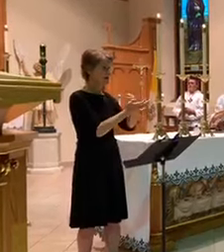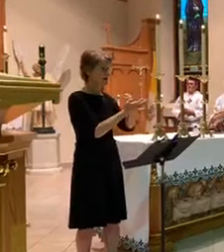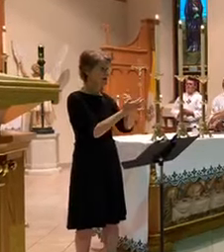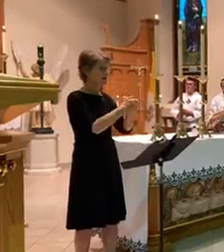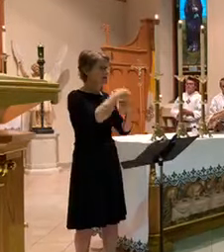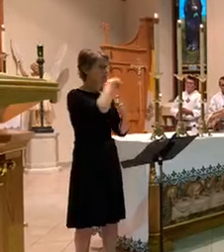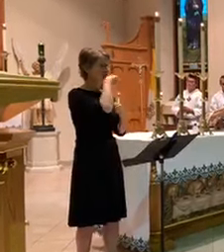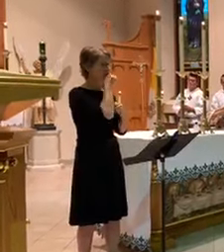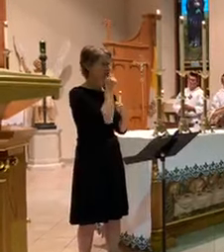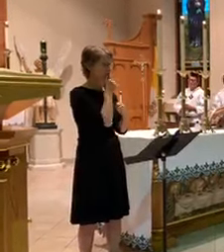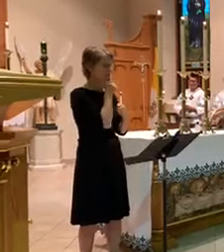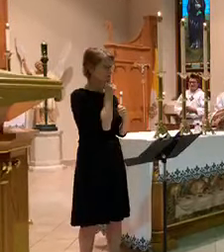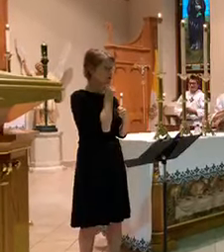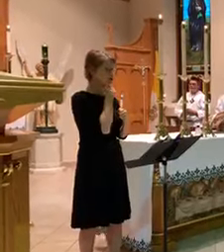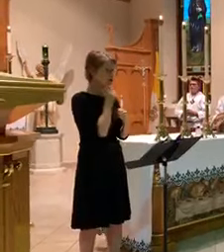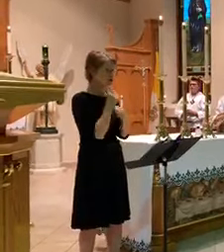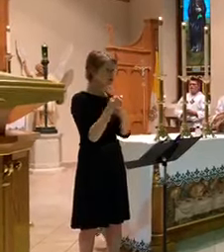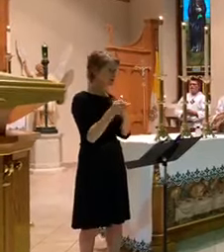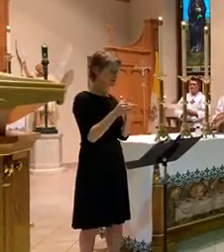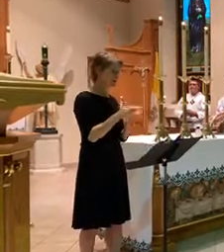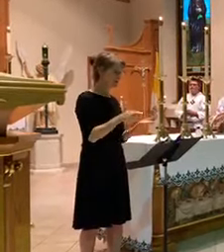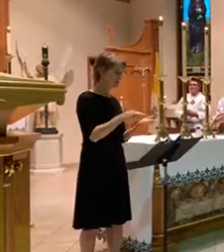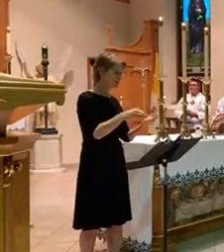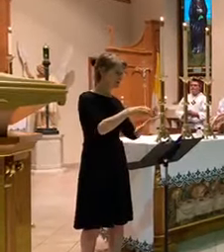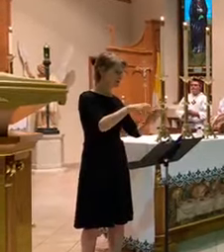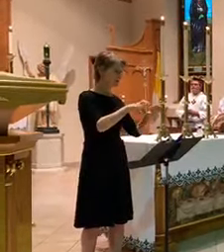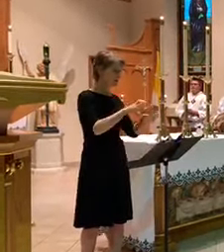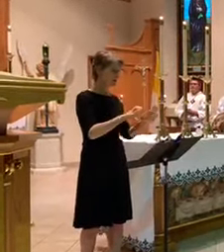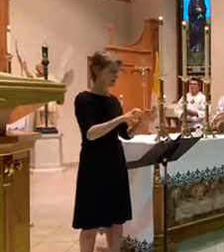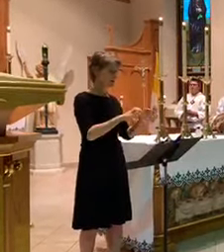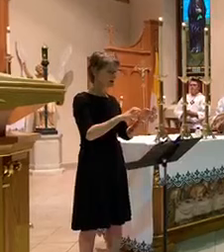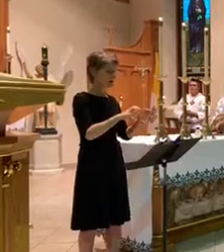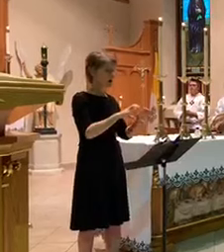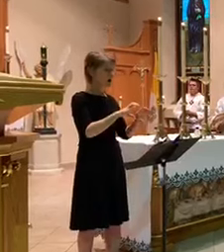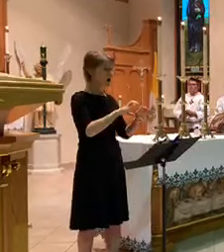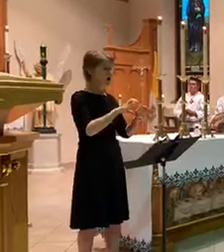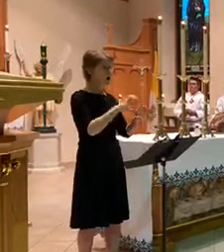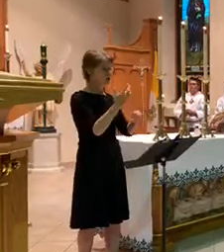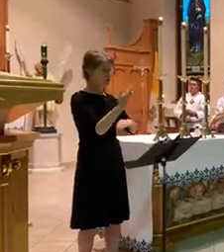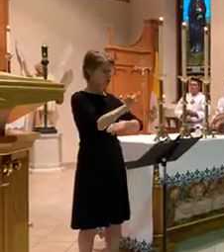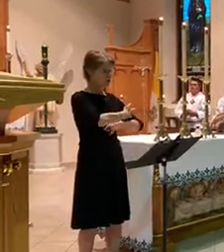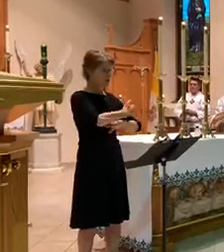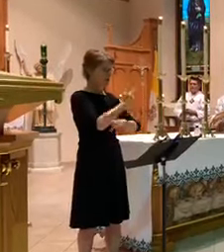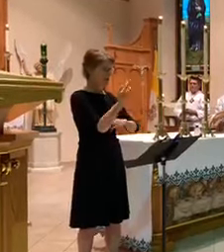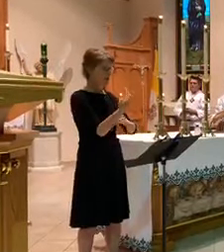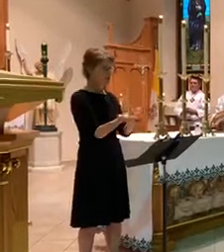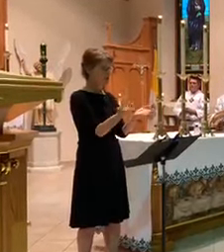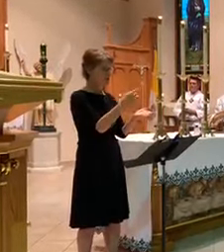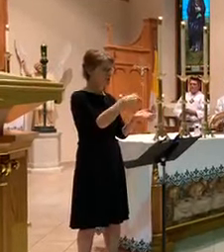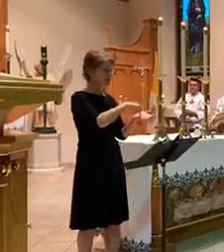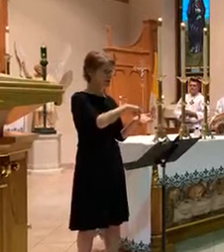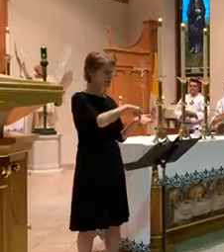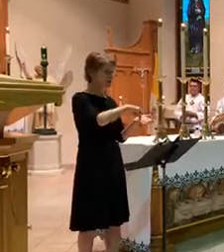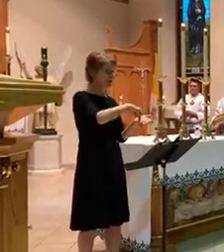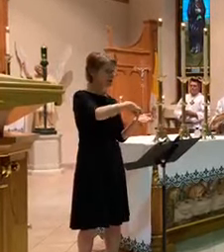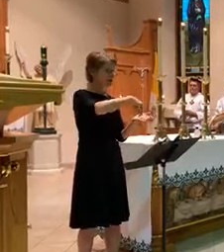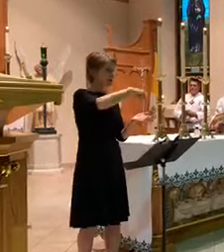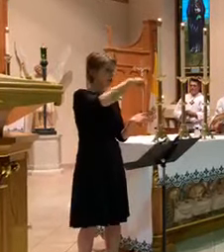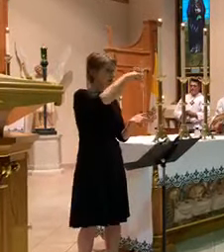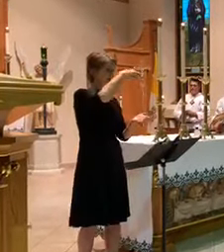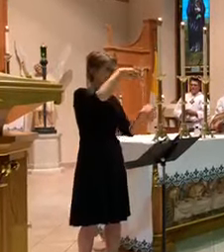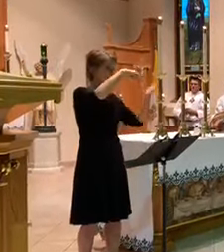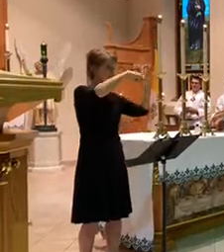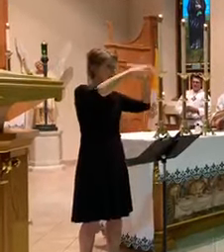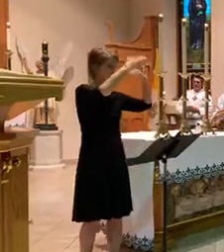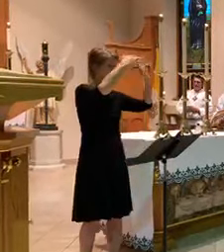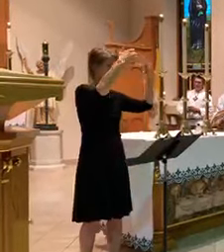Pontius Pilate. He suffered death and was buried, and on the third day, in accordance with the